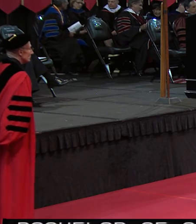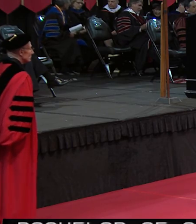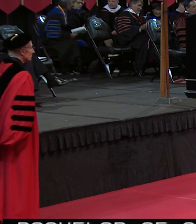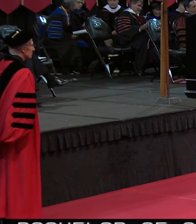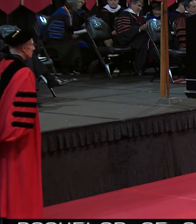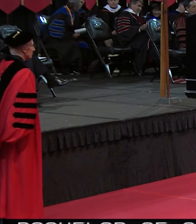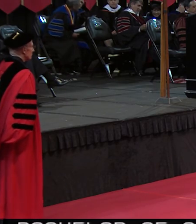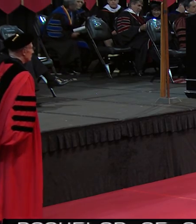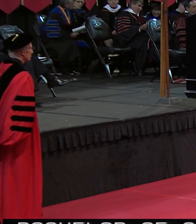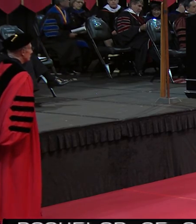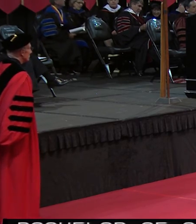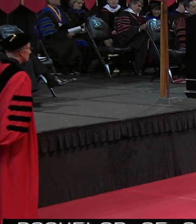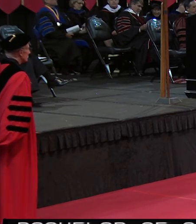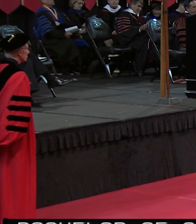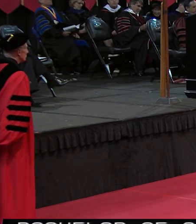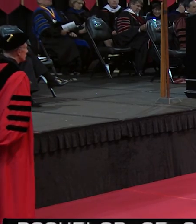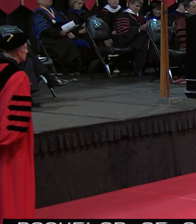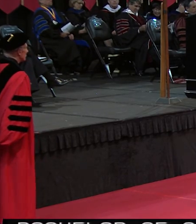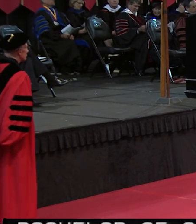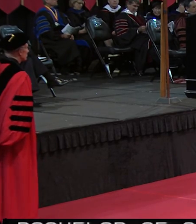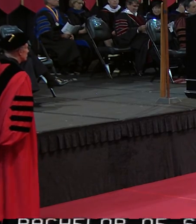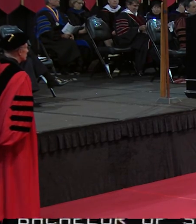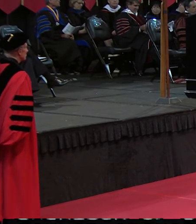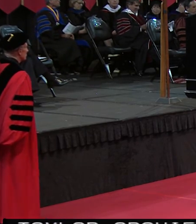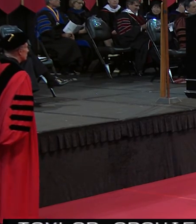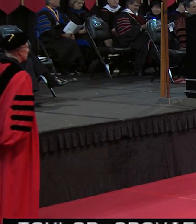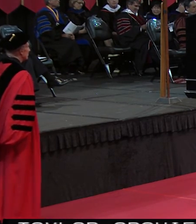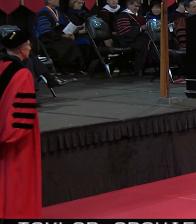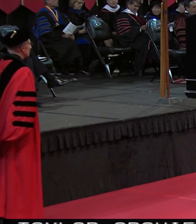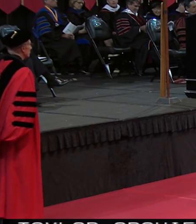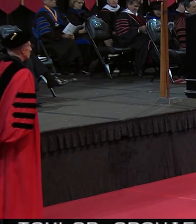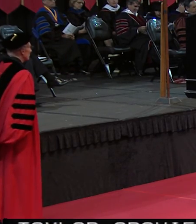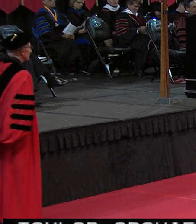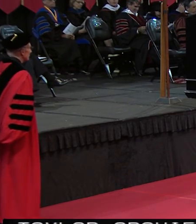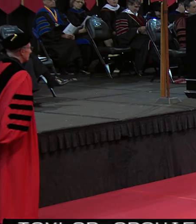Danielle Racine Heather Adams.